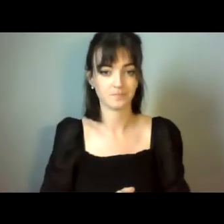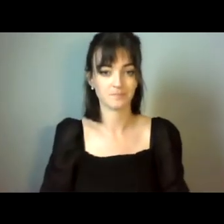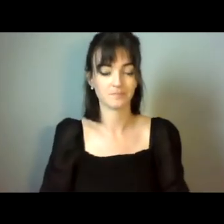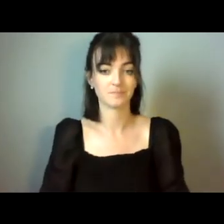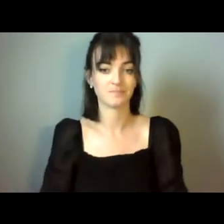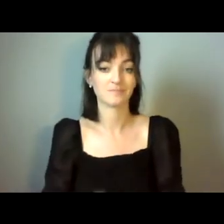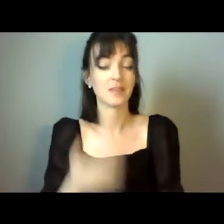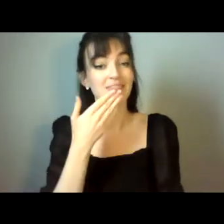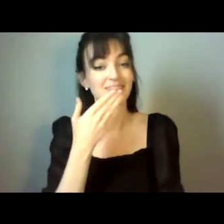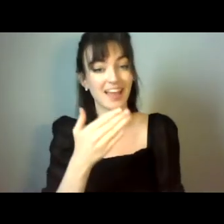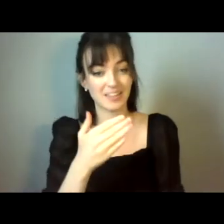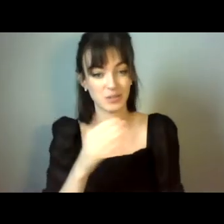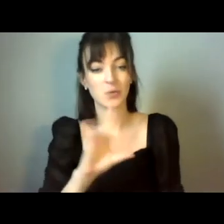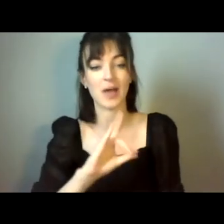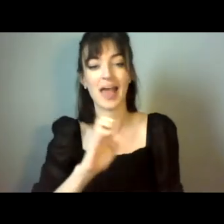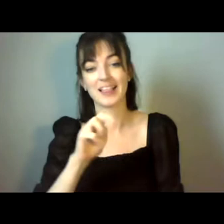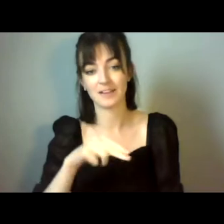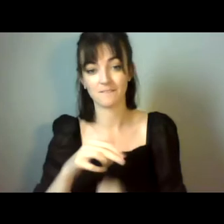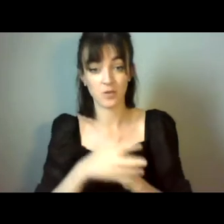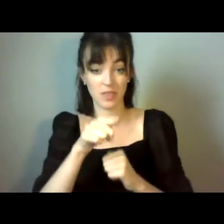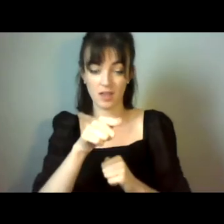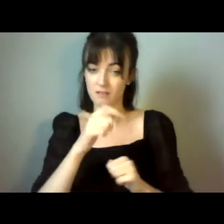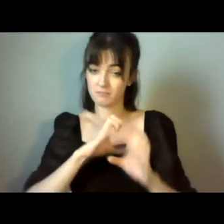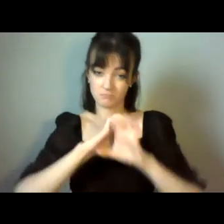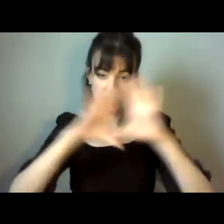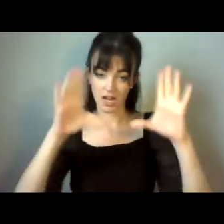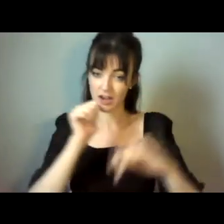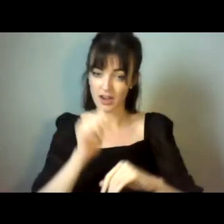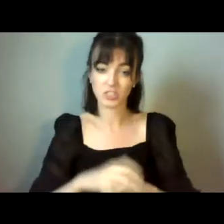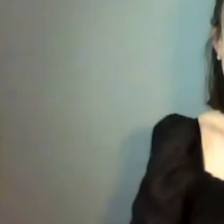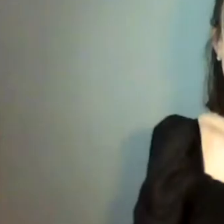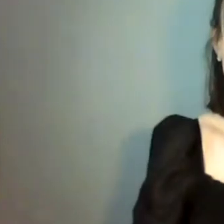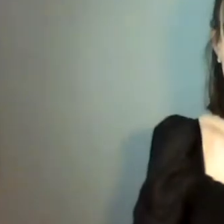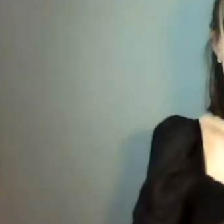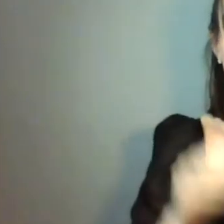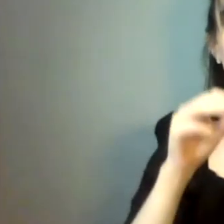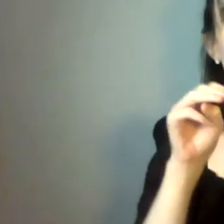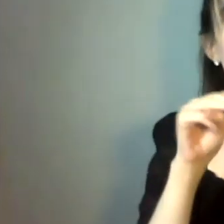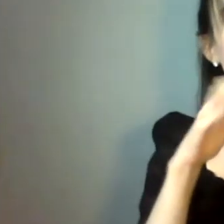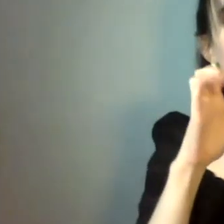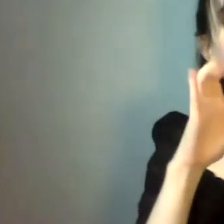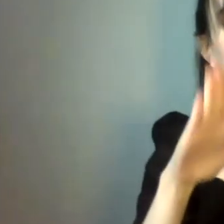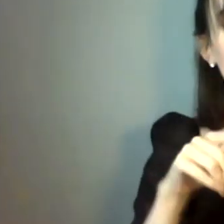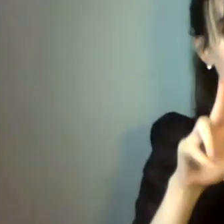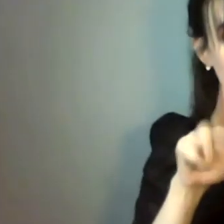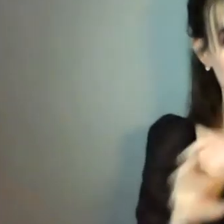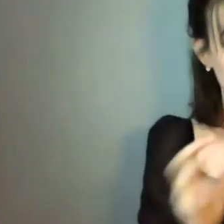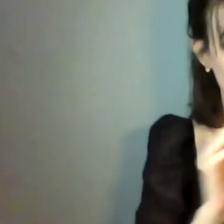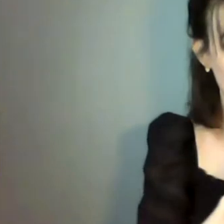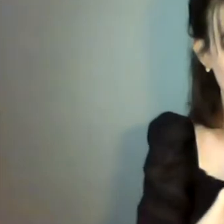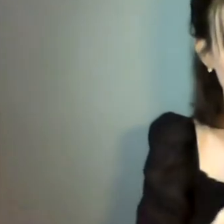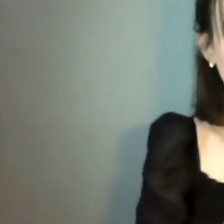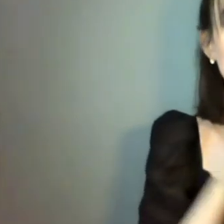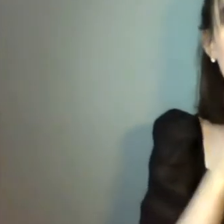Thank you, Helen, for that very comprehensive answer. Michael, could I move on to you next, please, to speak to the